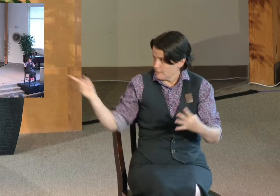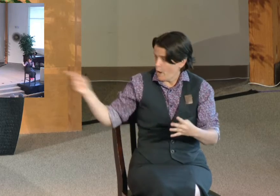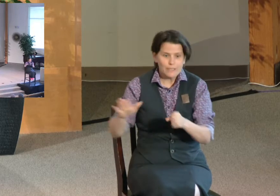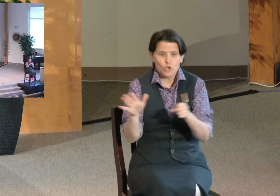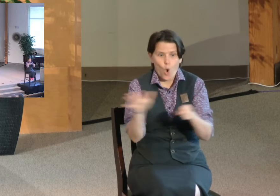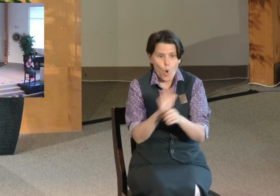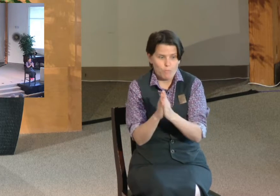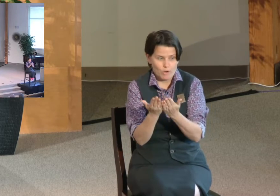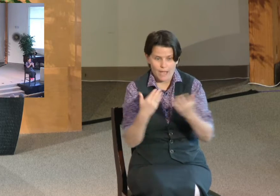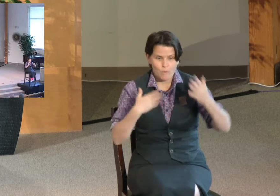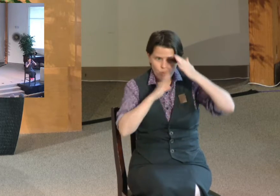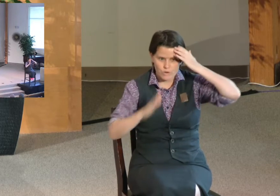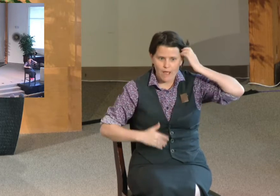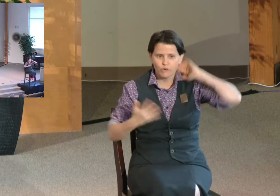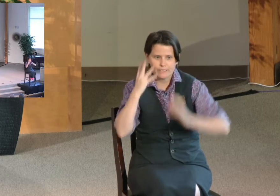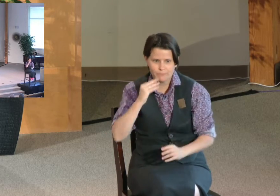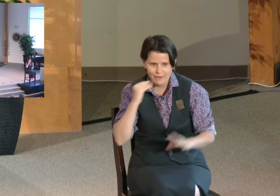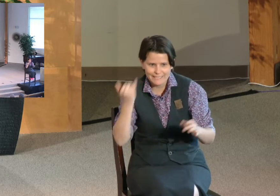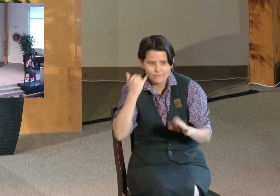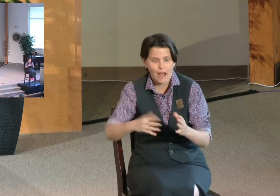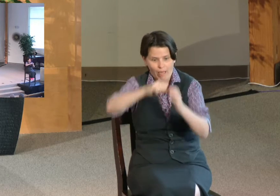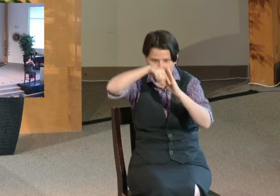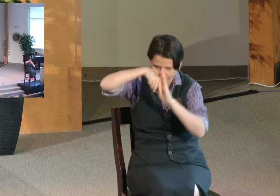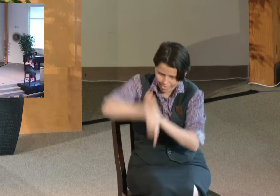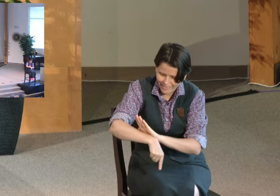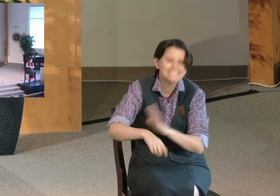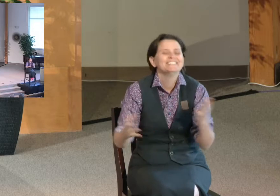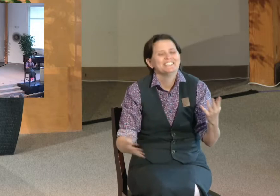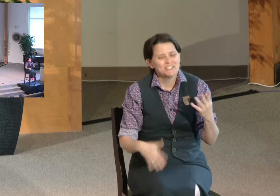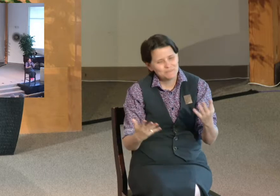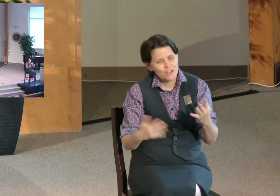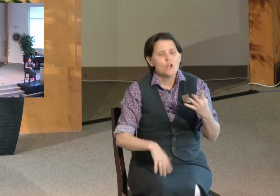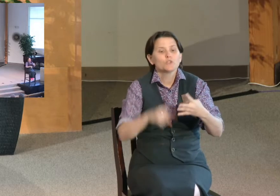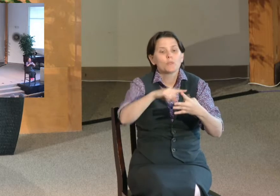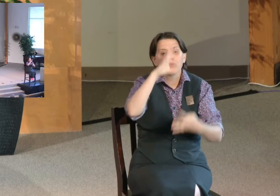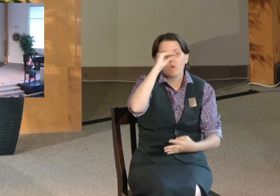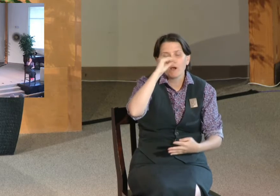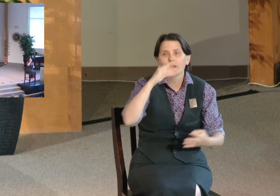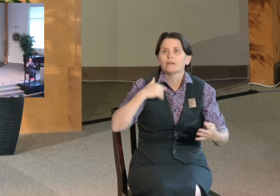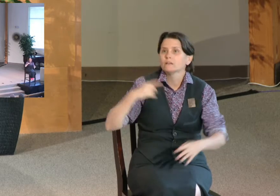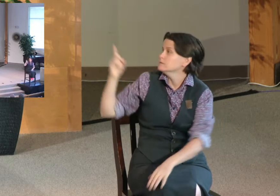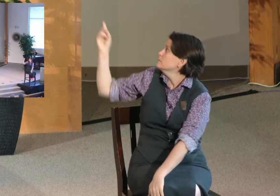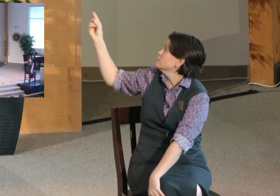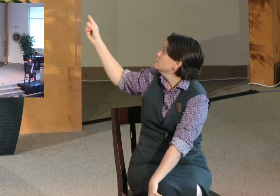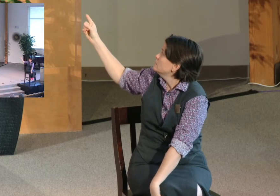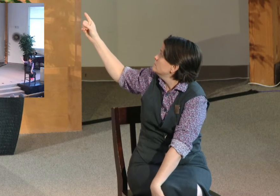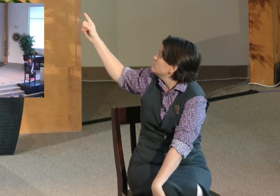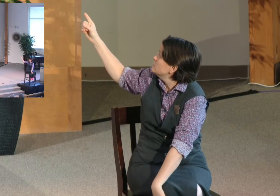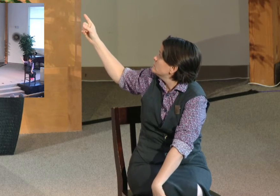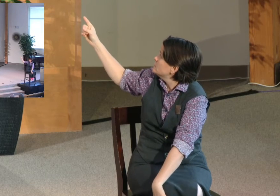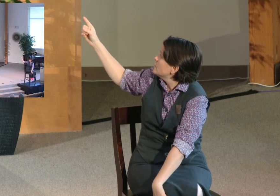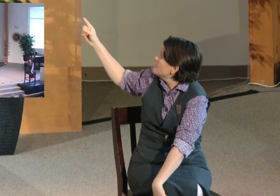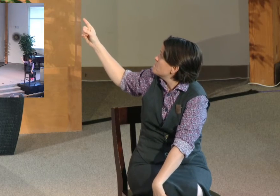So the boy archetypes are the divine child, the precocious child, the hero, and the Oedipal child. And for each of these